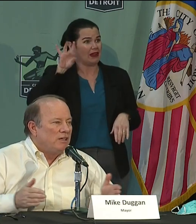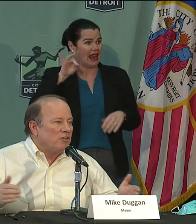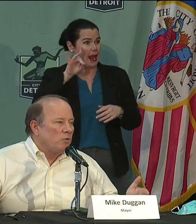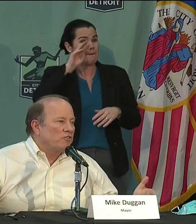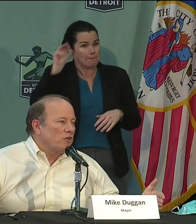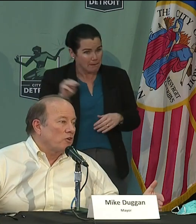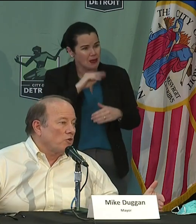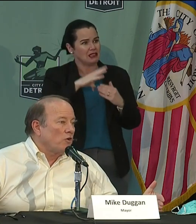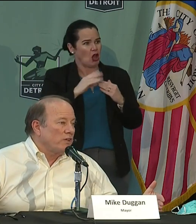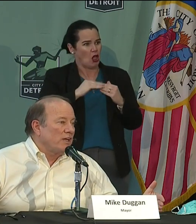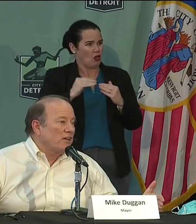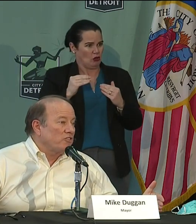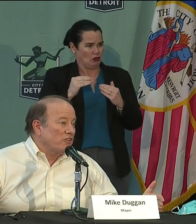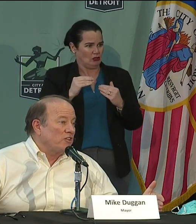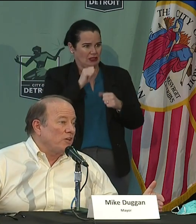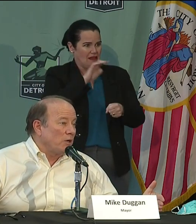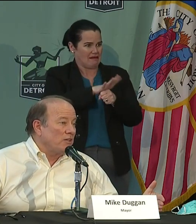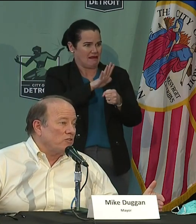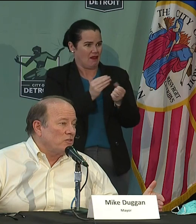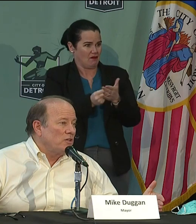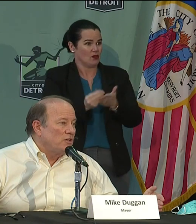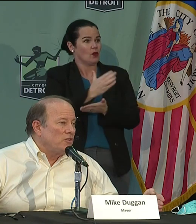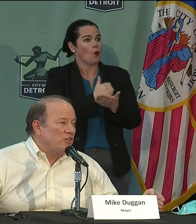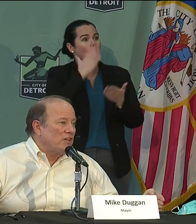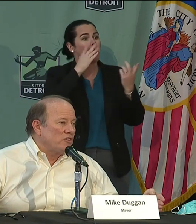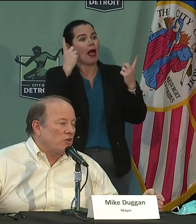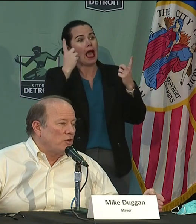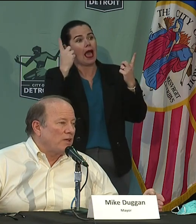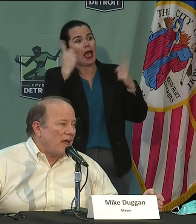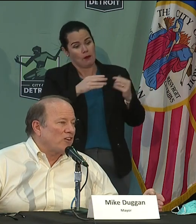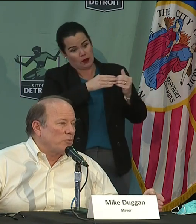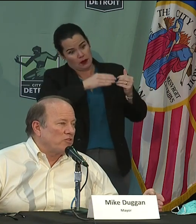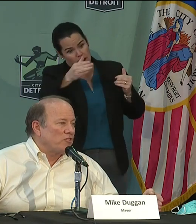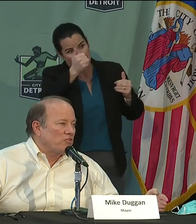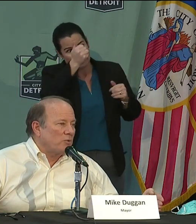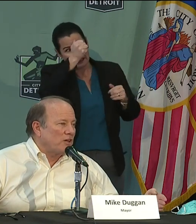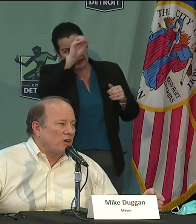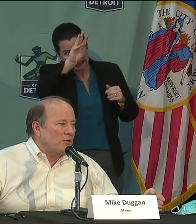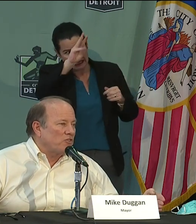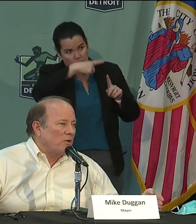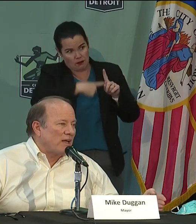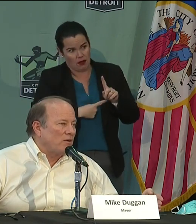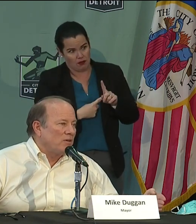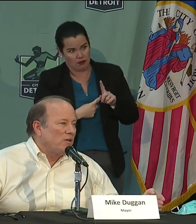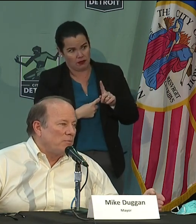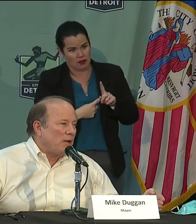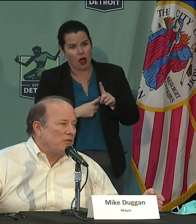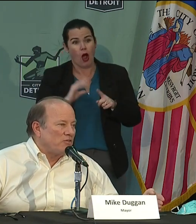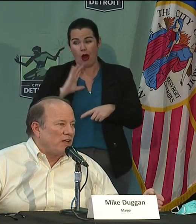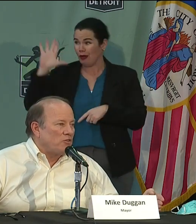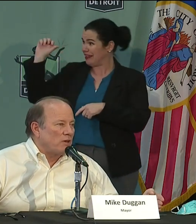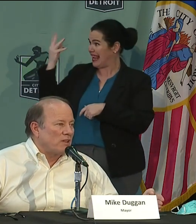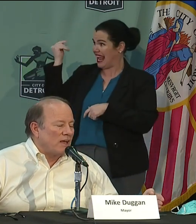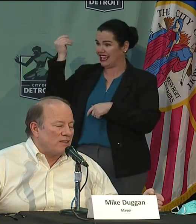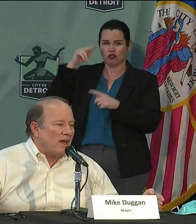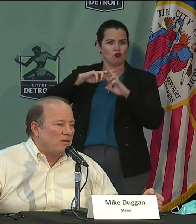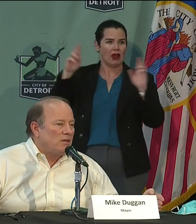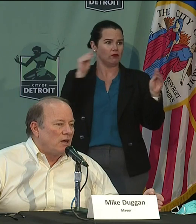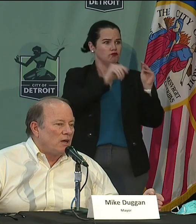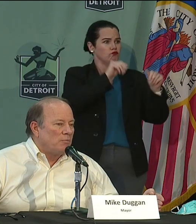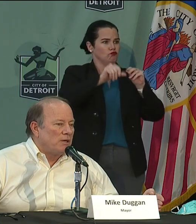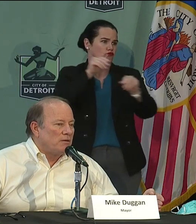shortfall, is what's going to occur over the next 16 months. The city's in a good cash position, so we're not talking about slowing down payments to vendors or anything